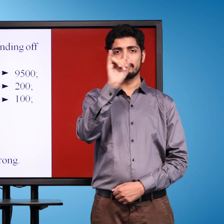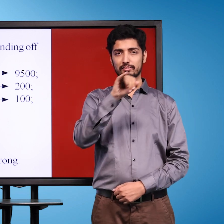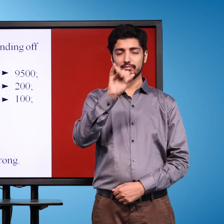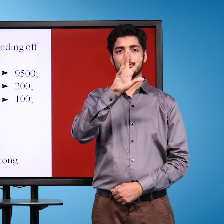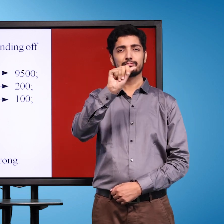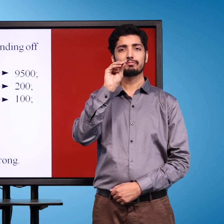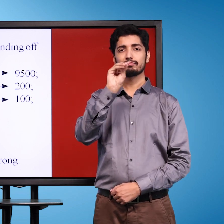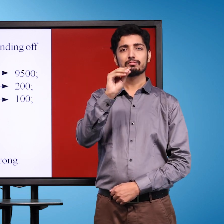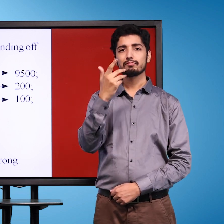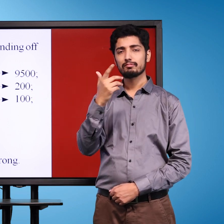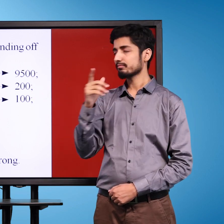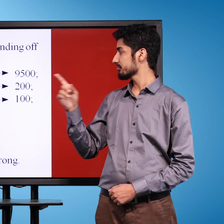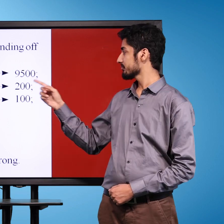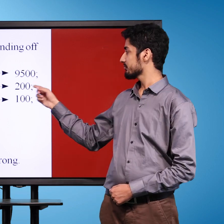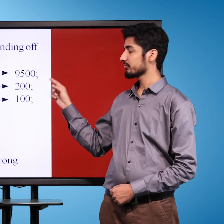286 as 200.